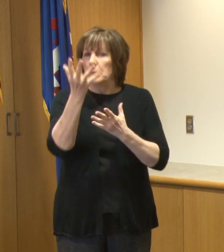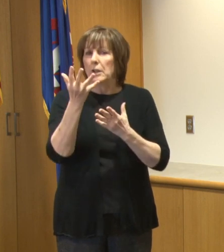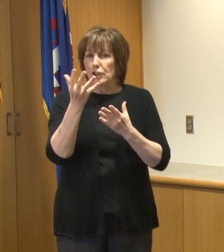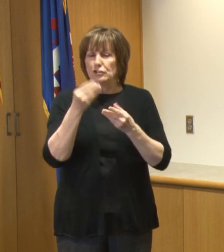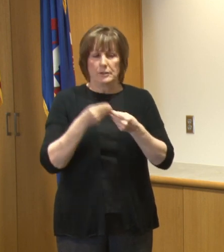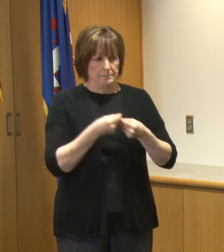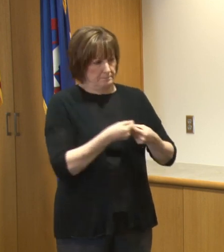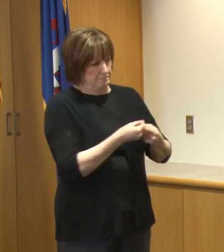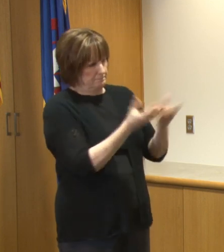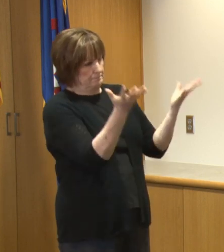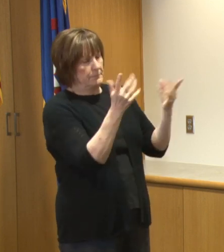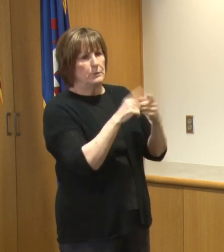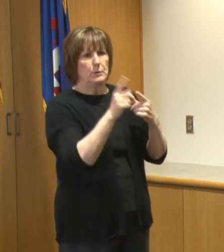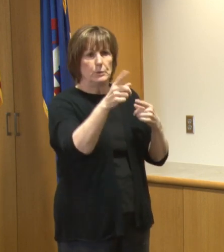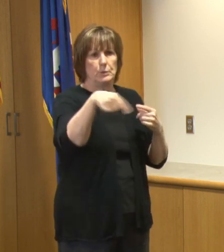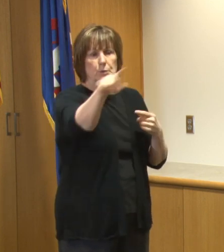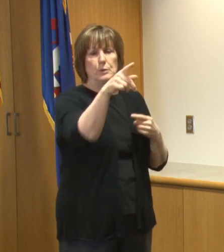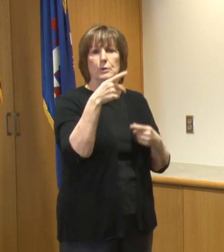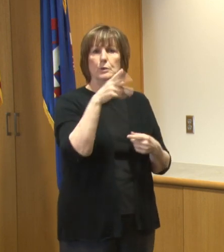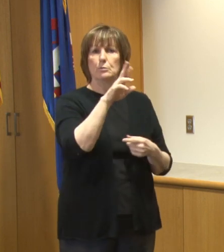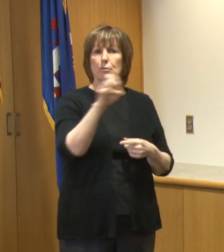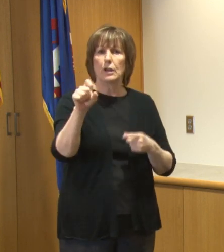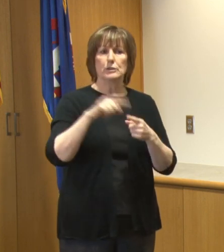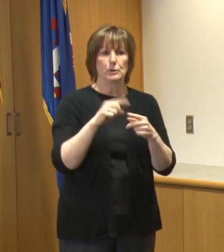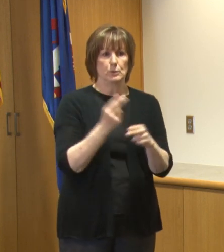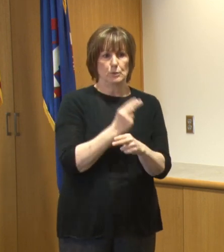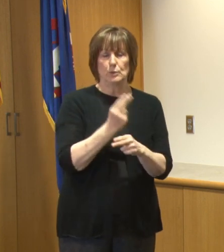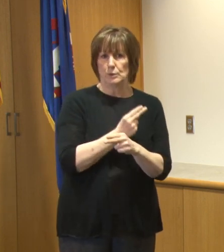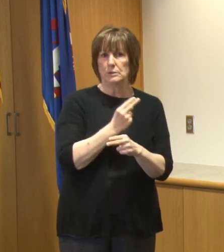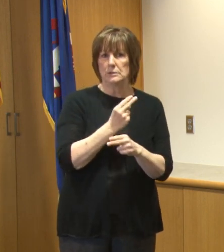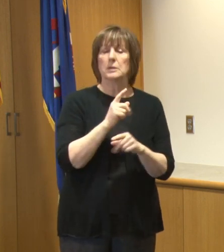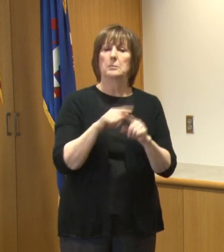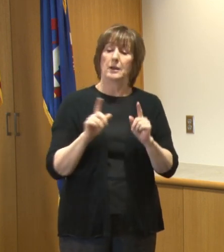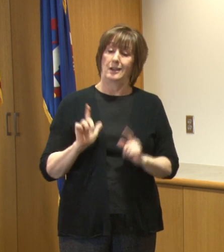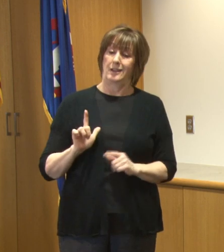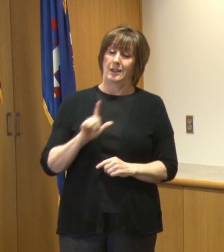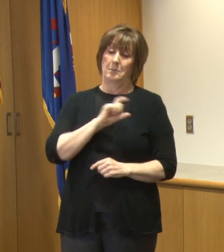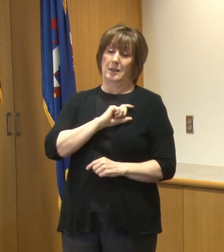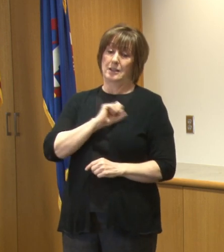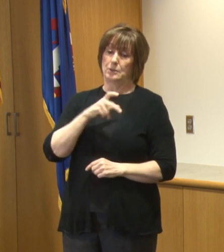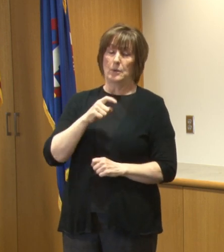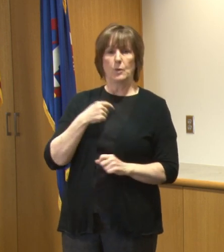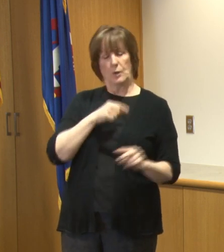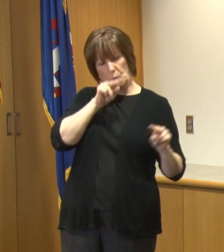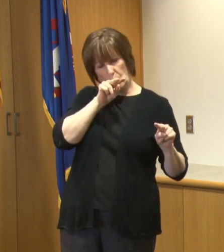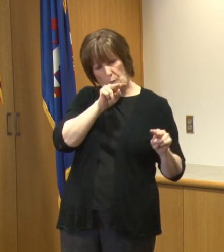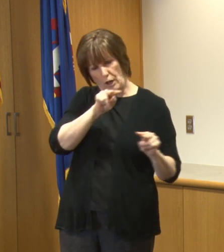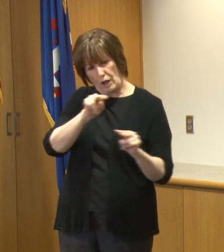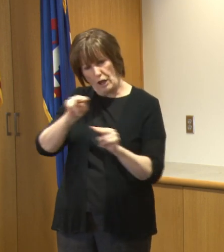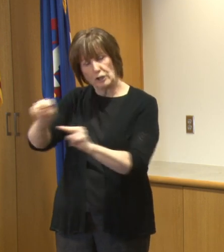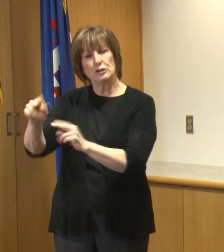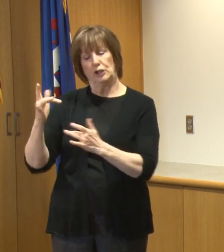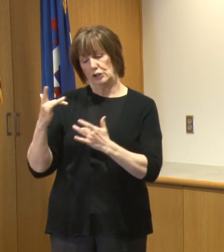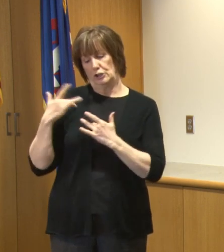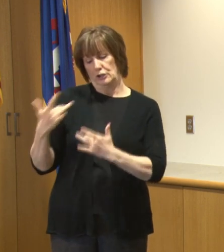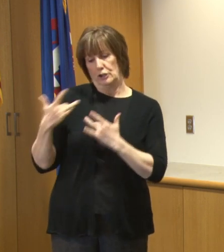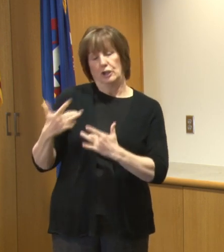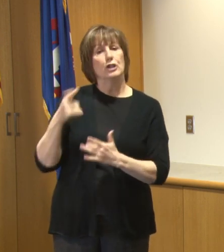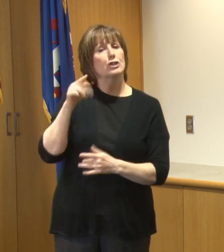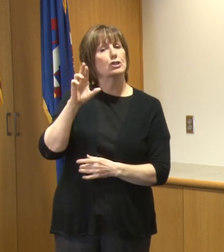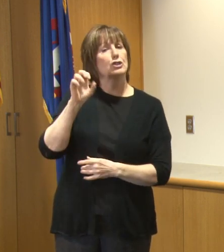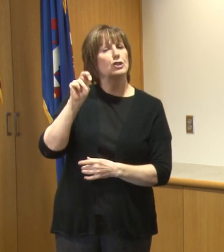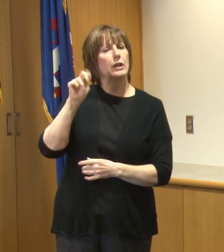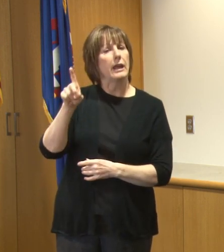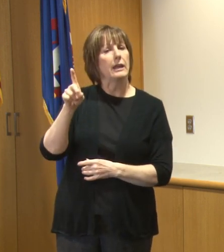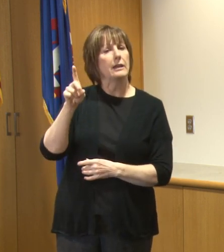all the members of the press to be able to utilize, but at the Lincoln Police Department, we watch crime trends very closely. In the infancy